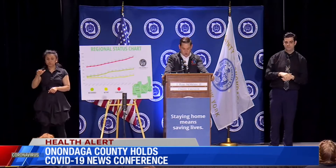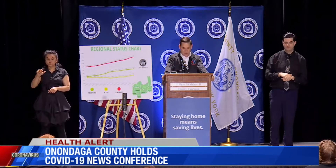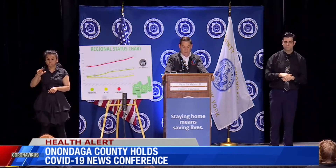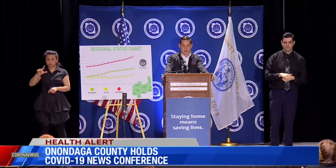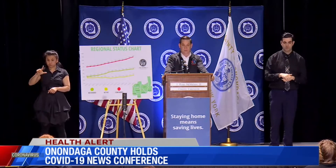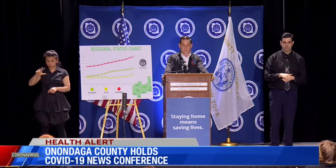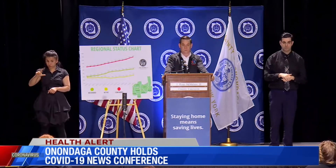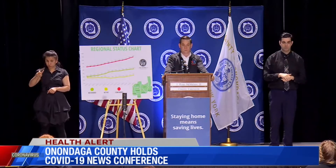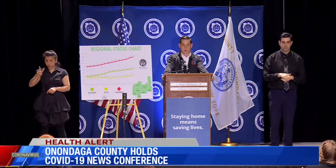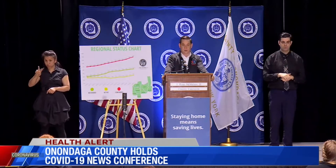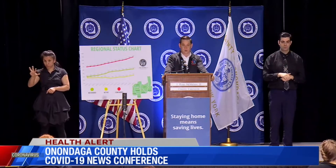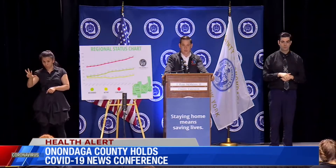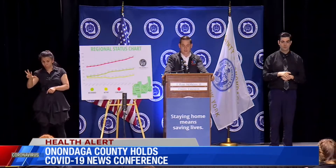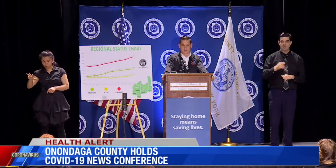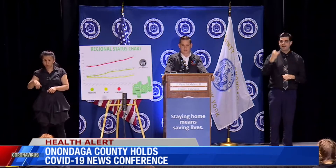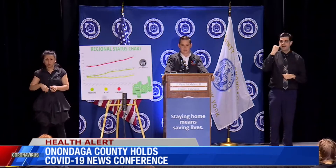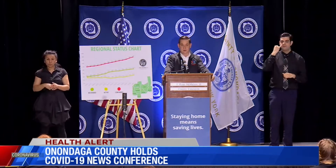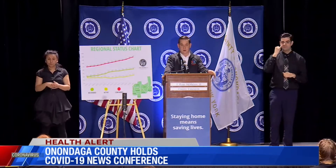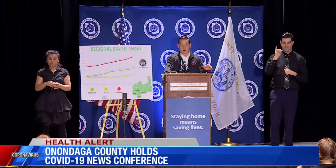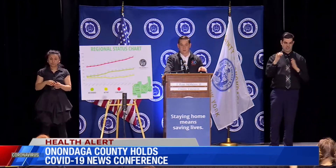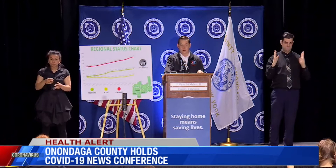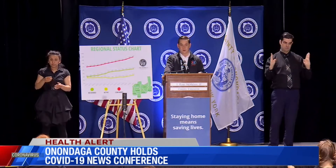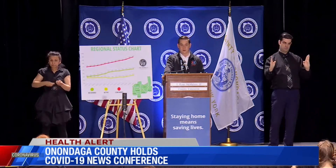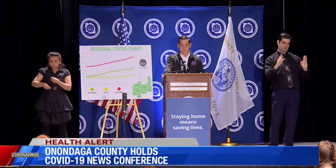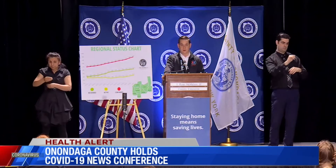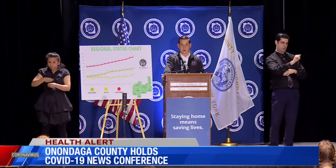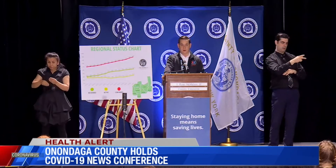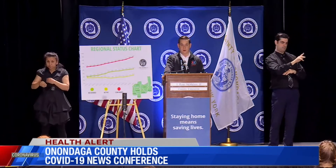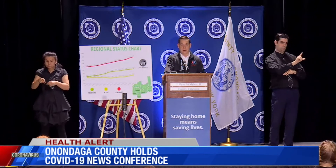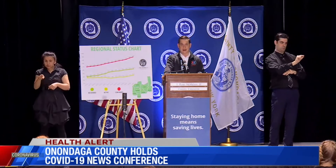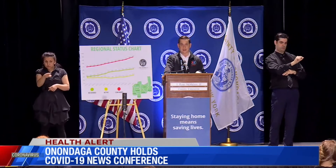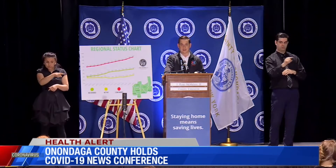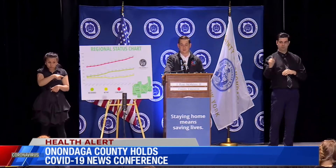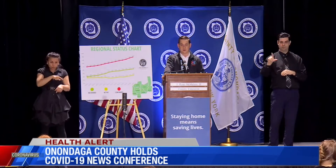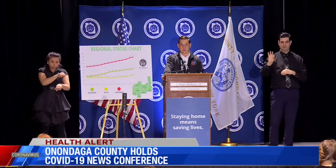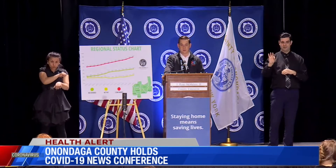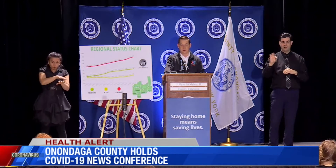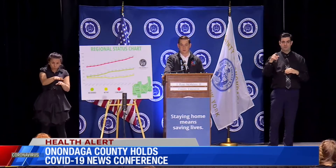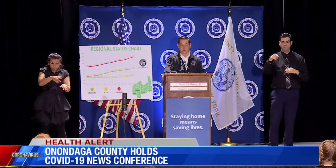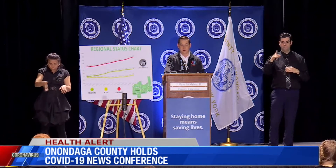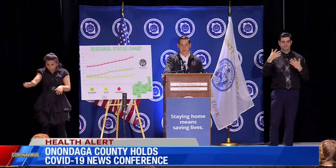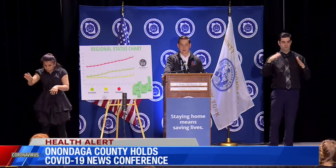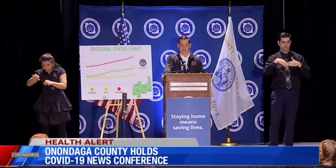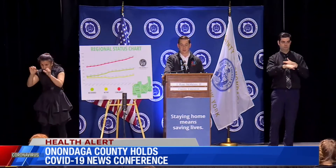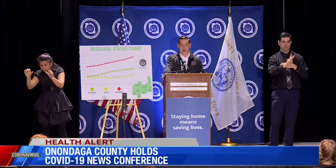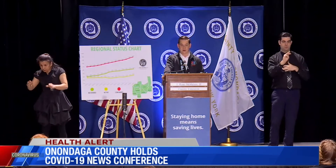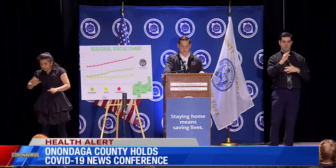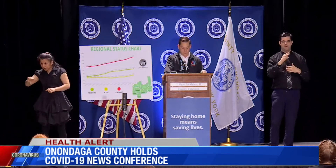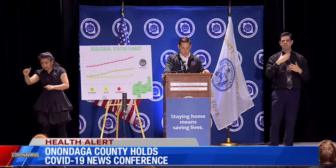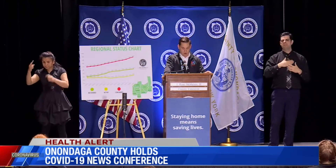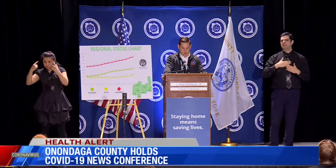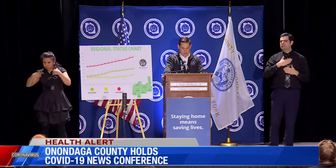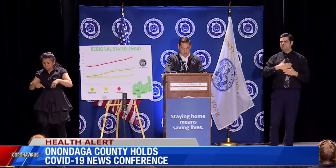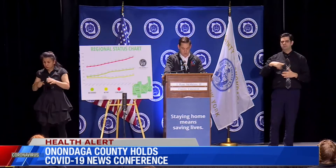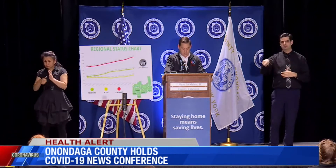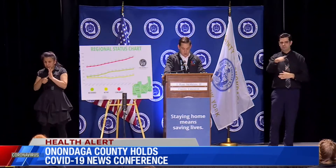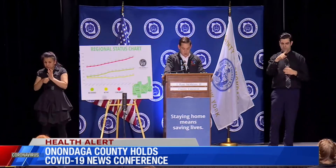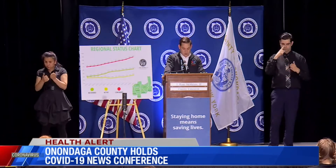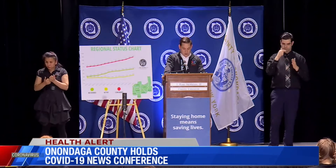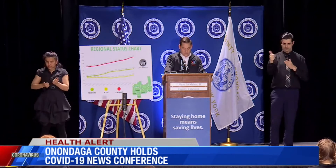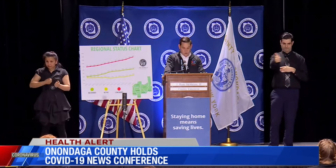If you were shopping on those days, please be very cognizant of your symptoms. Contact your doctor if you have